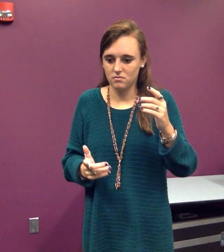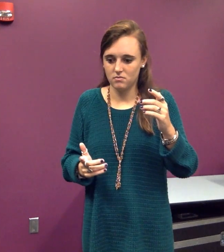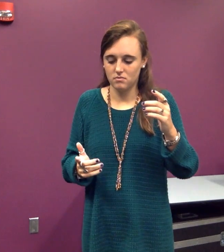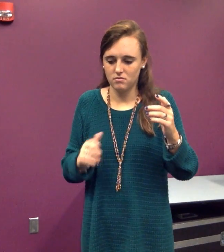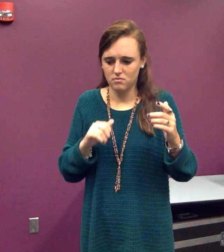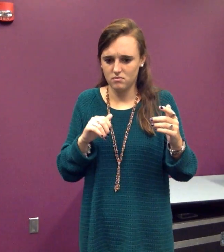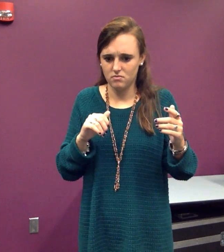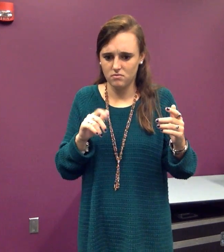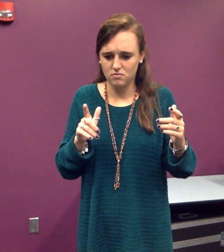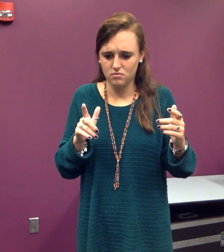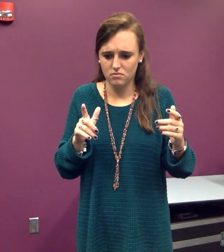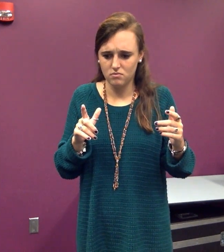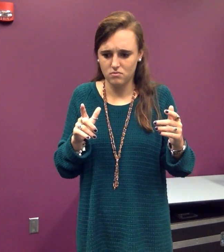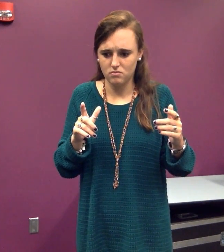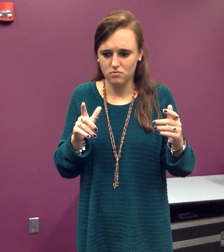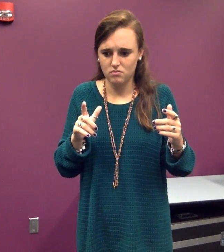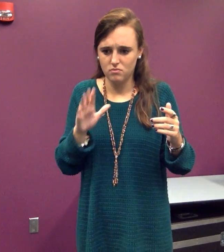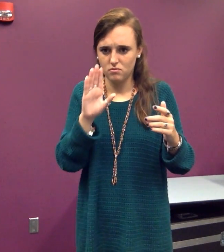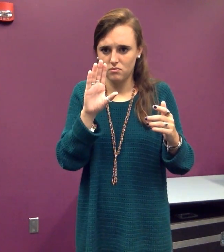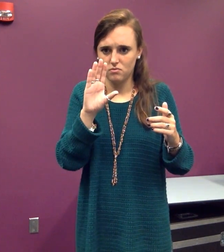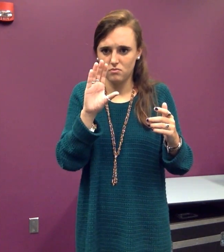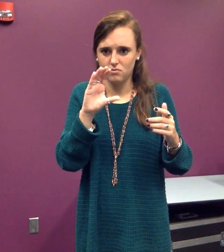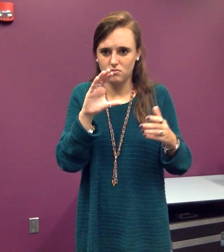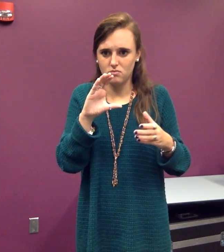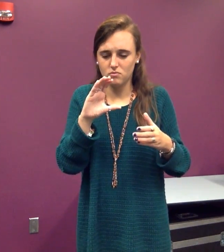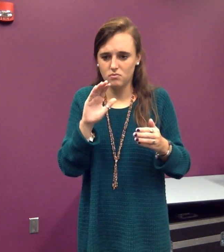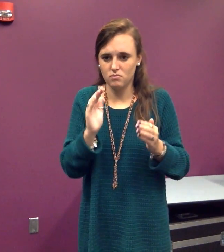look like cubes? What do they look like?